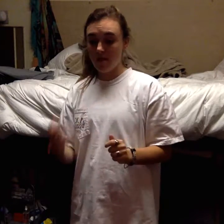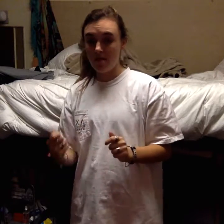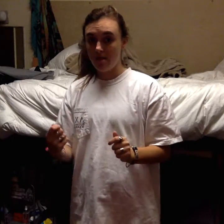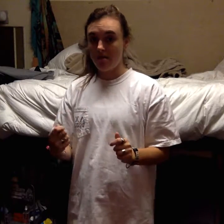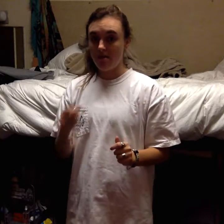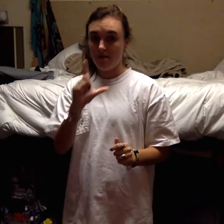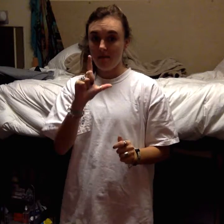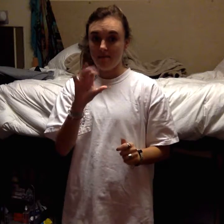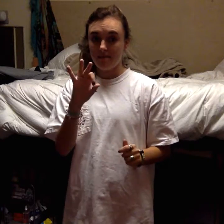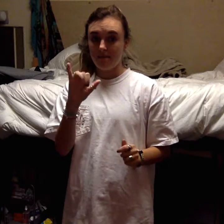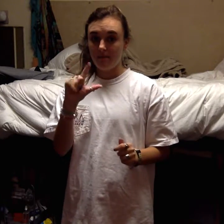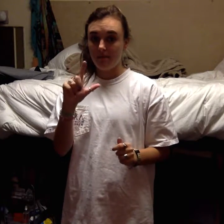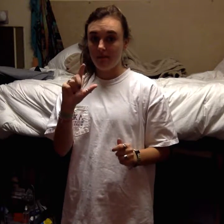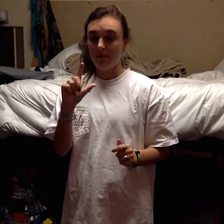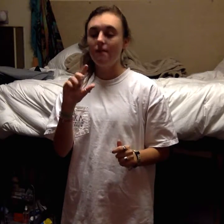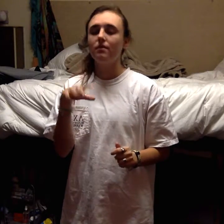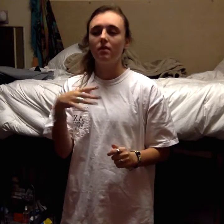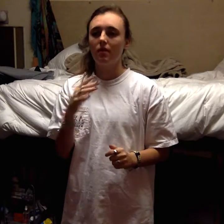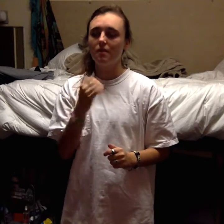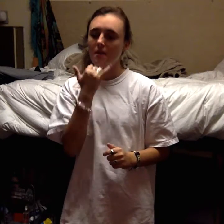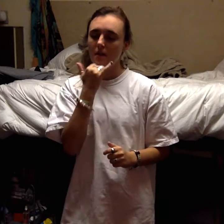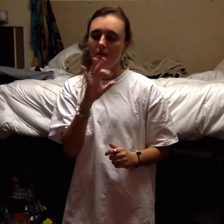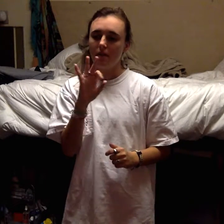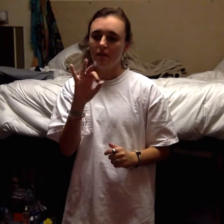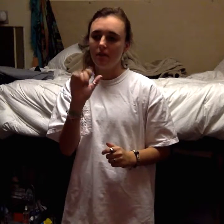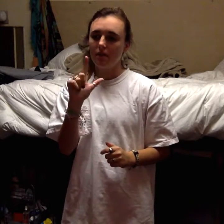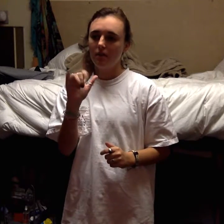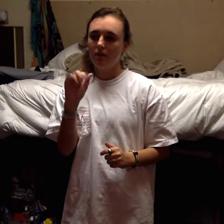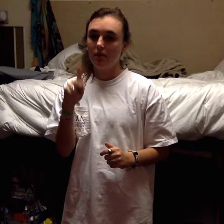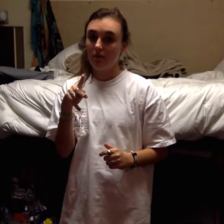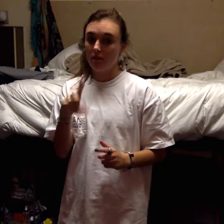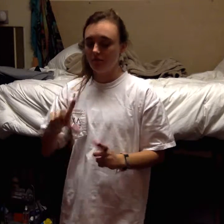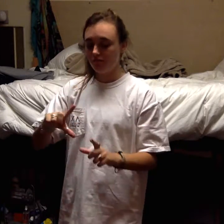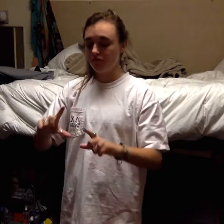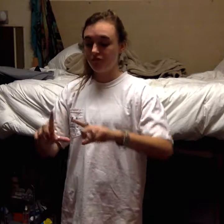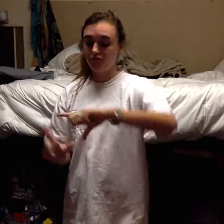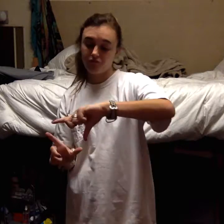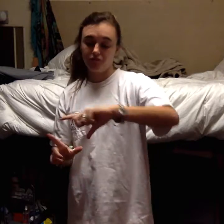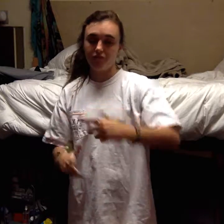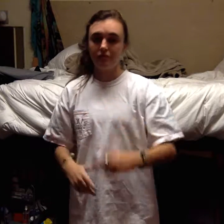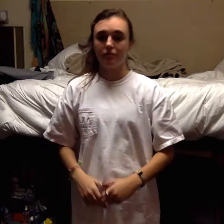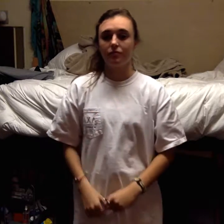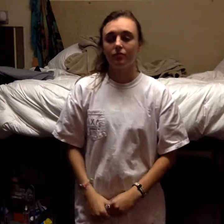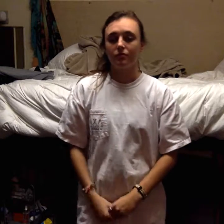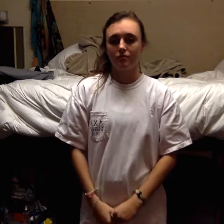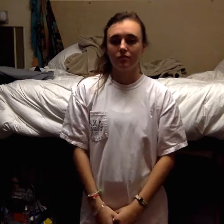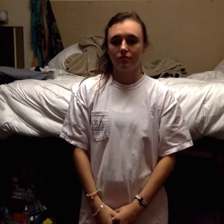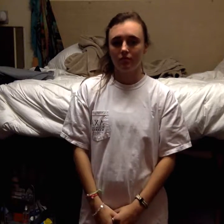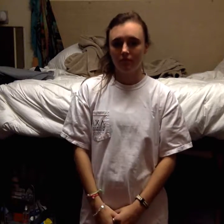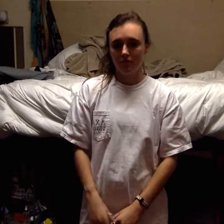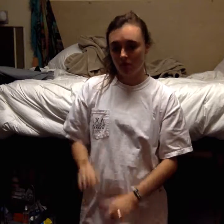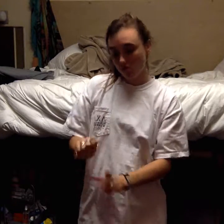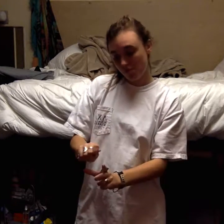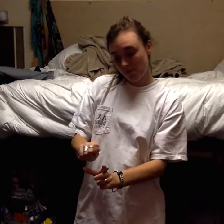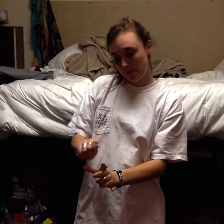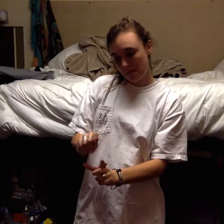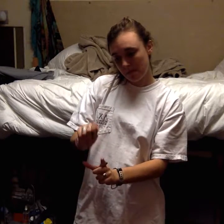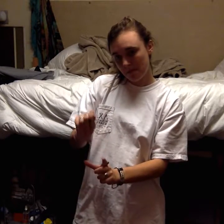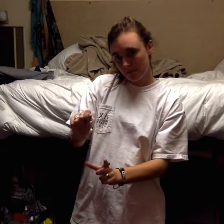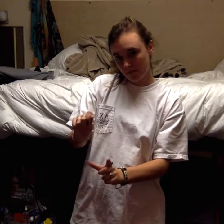the paper. Just like that. One of the reasons I've given this to you, you have to turn the triangle a whole different way. One of the reasons